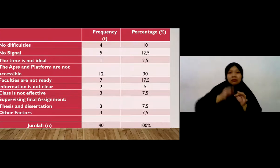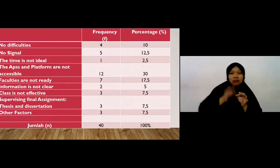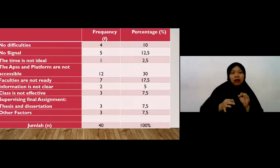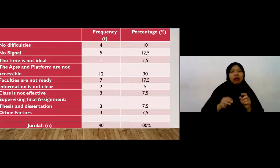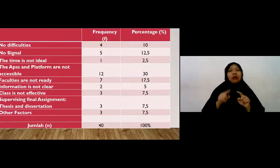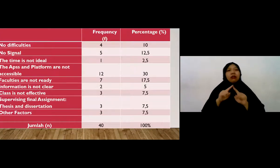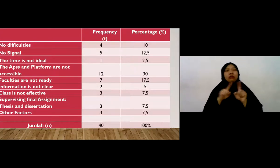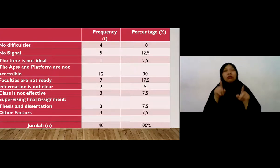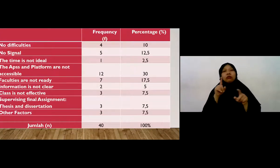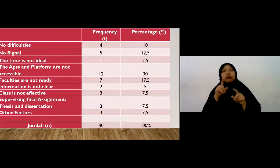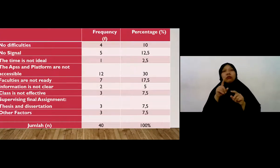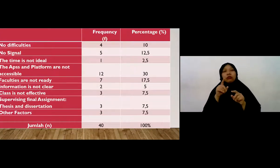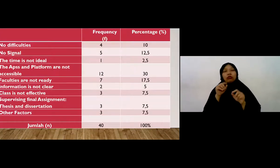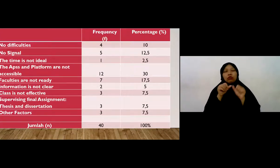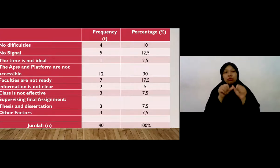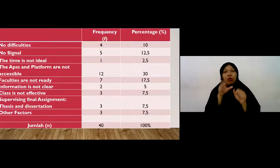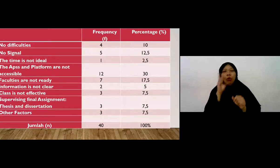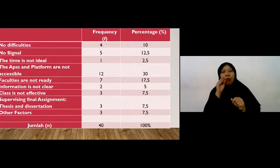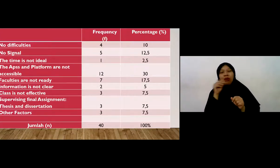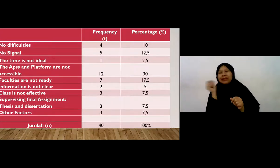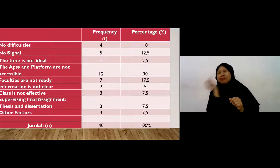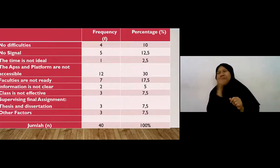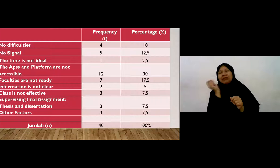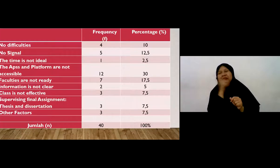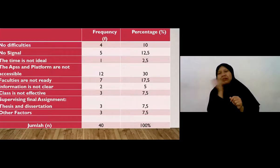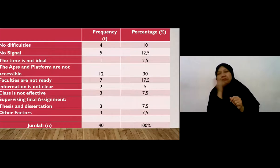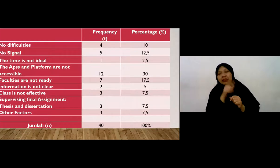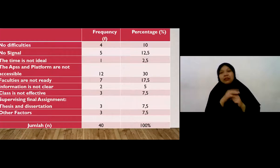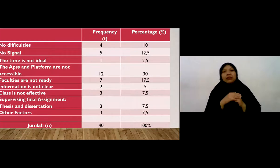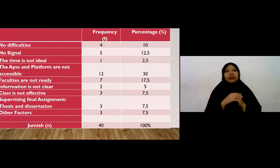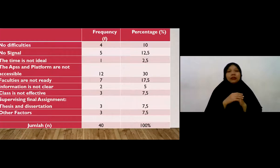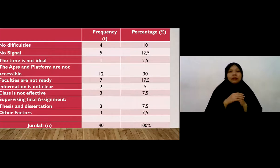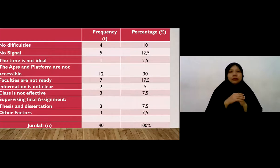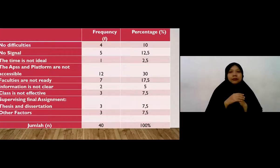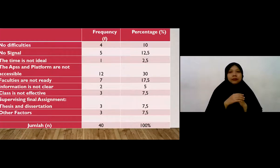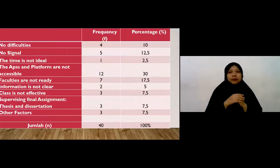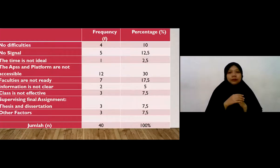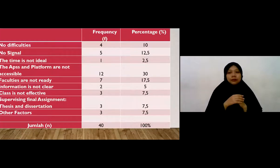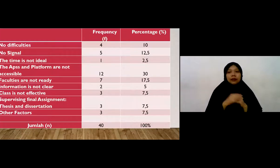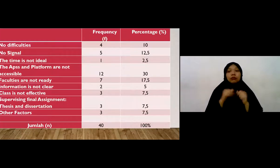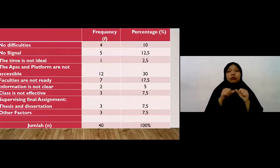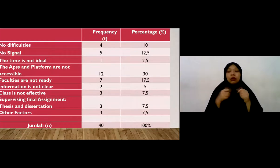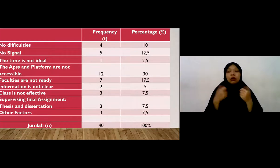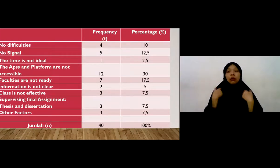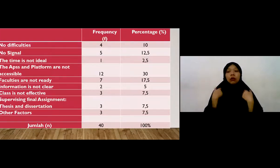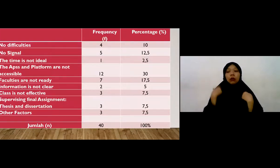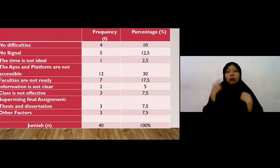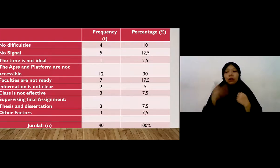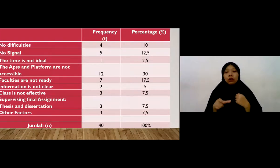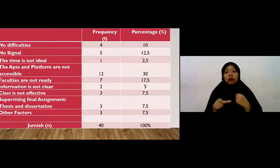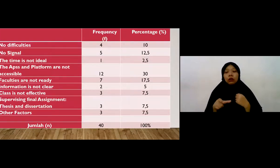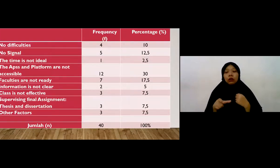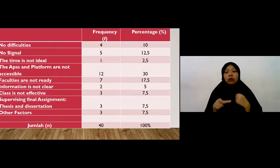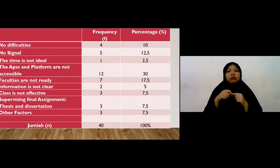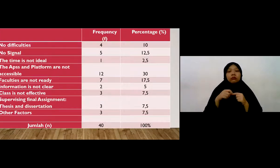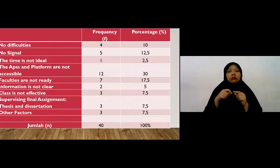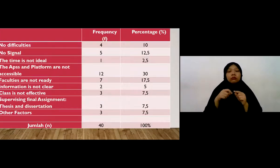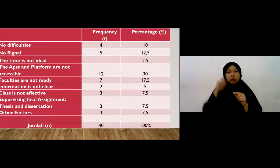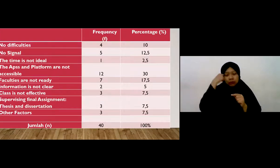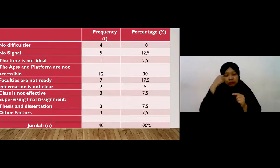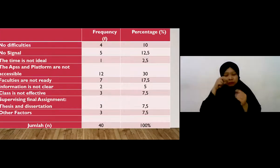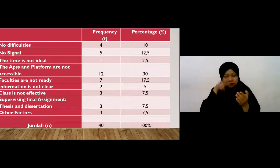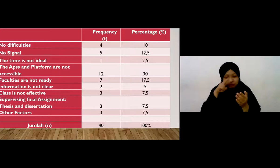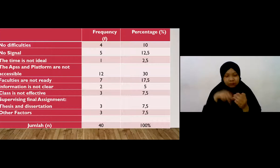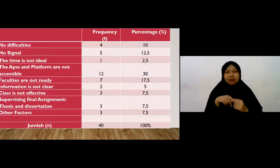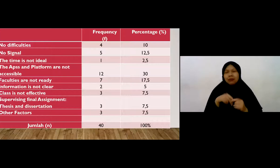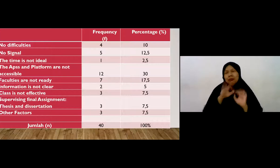for the person who has ADHD and also dyslexia, it's kind of really difficult. So, yeah, it's happened